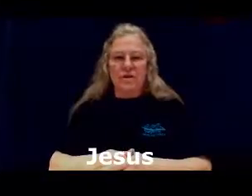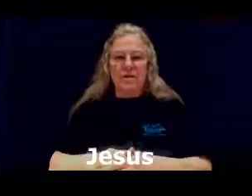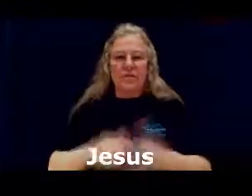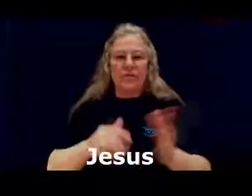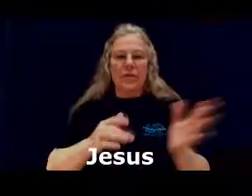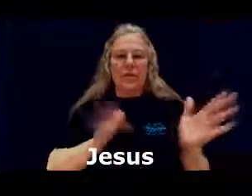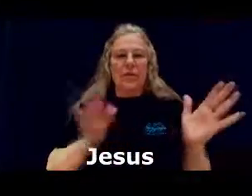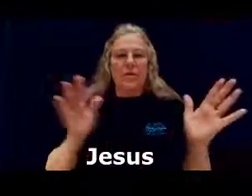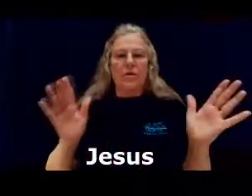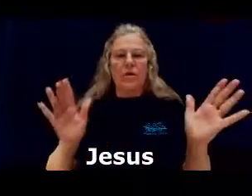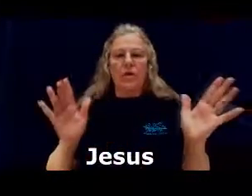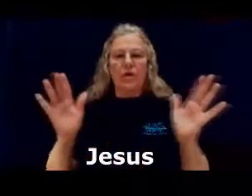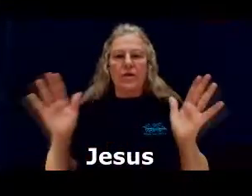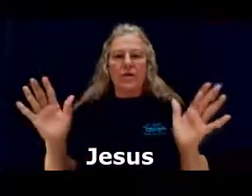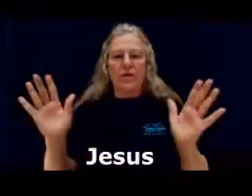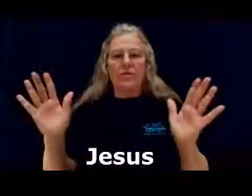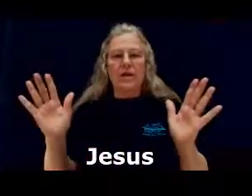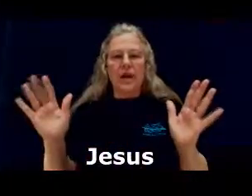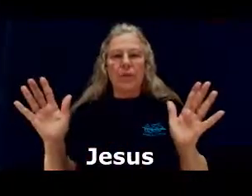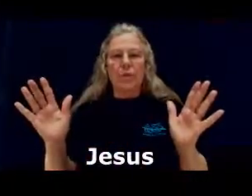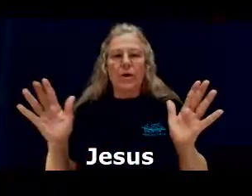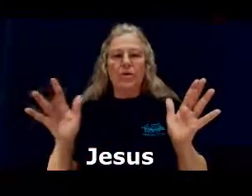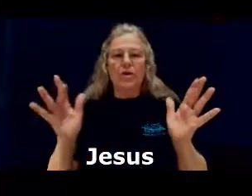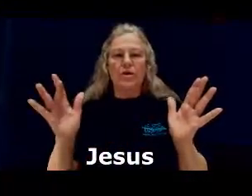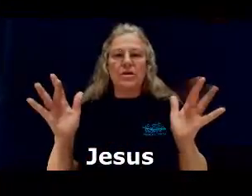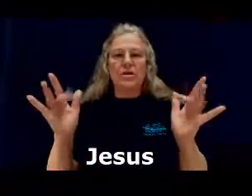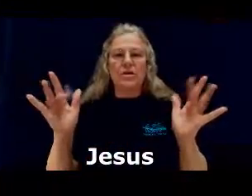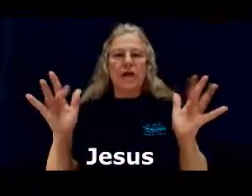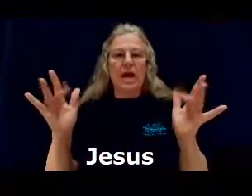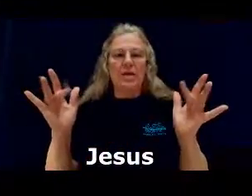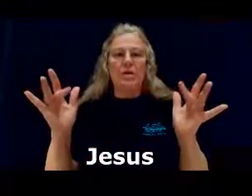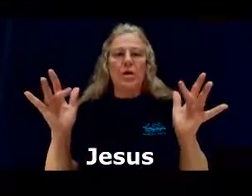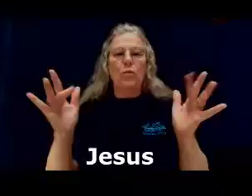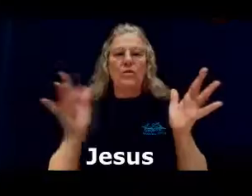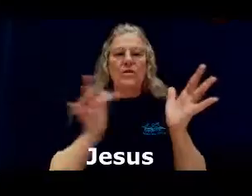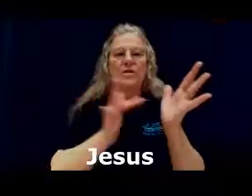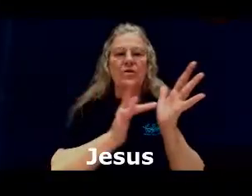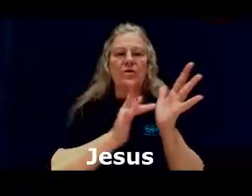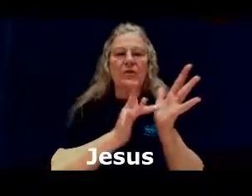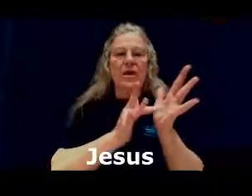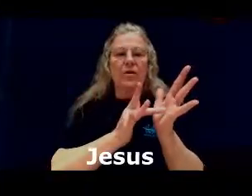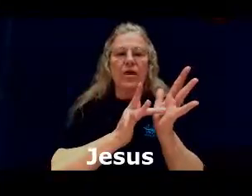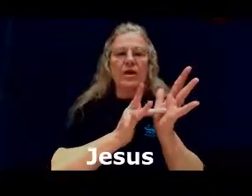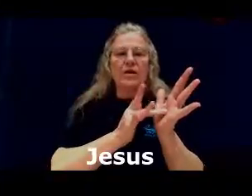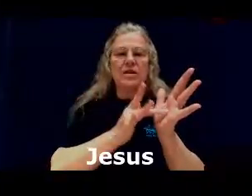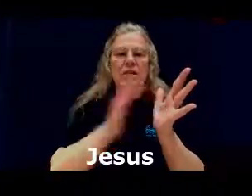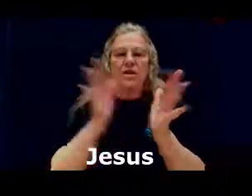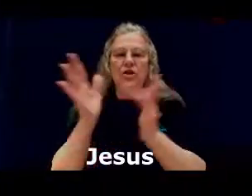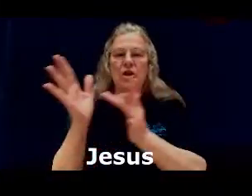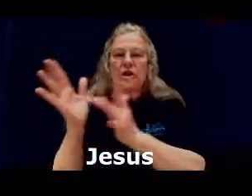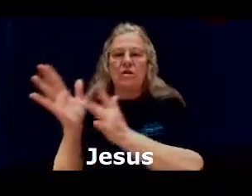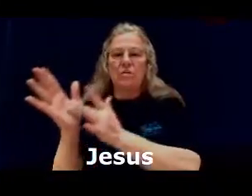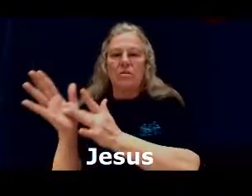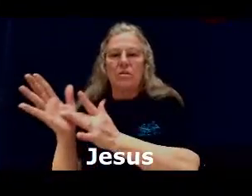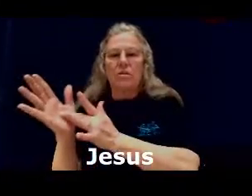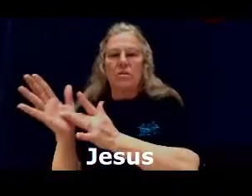Jesus. You're going to think of the nail prints in Jesus' hands with the center finger touching those.